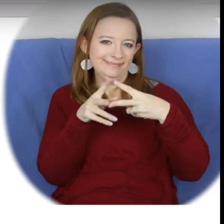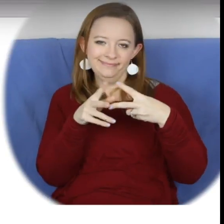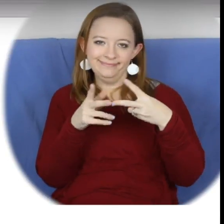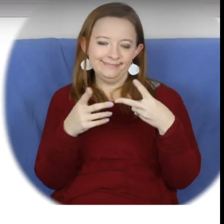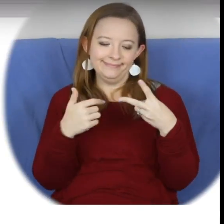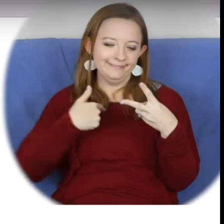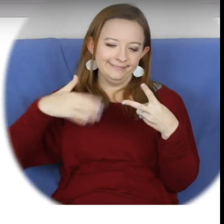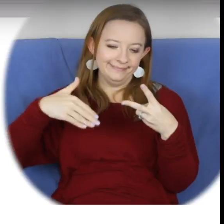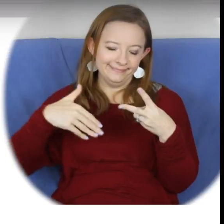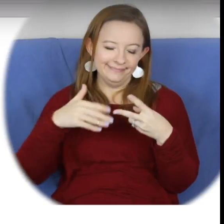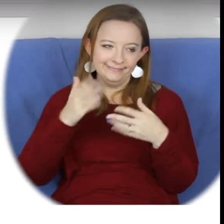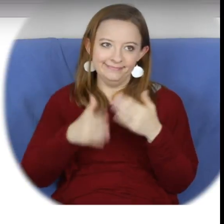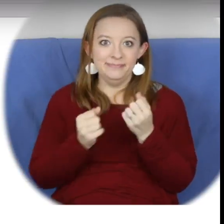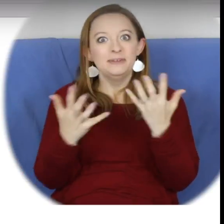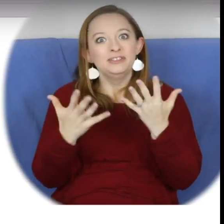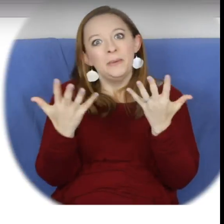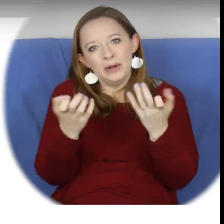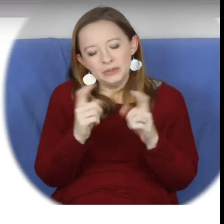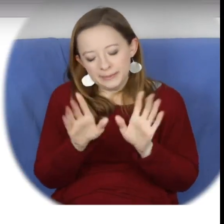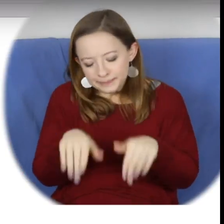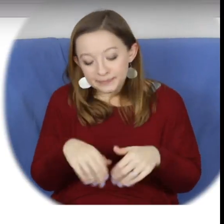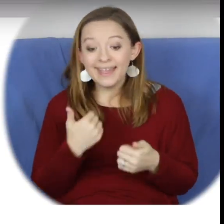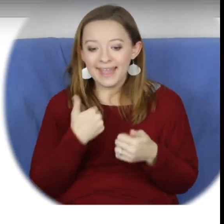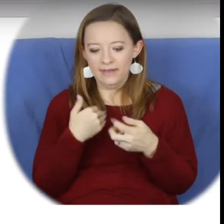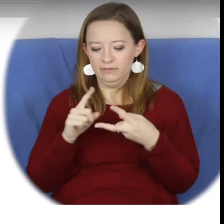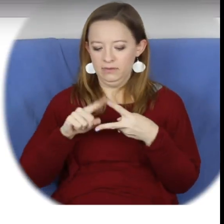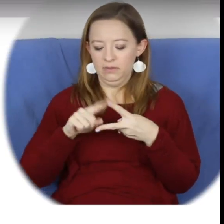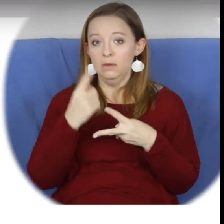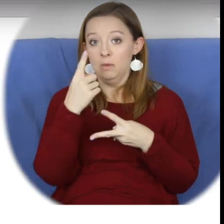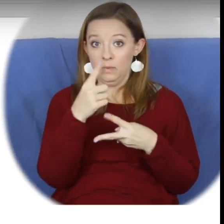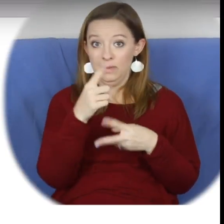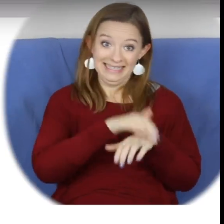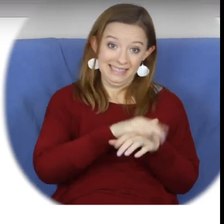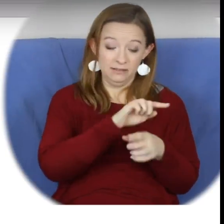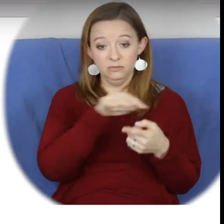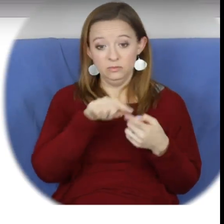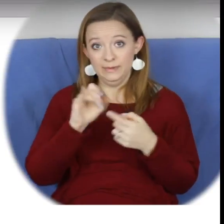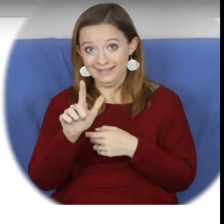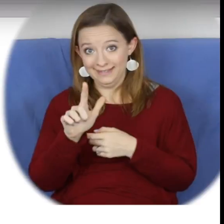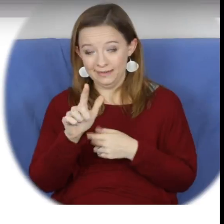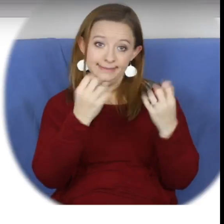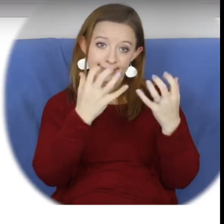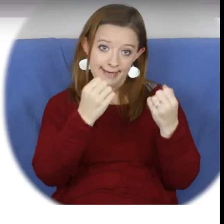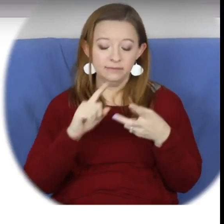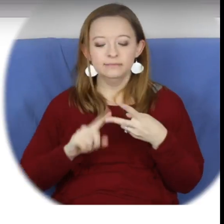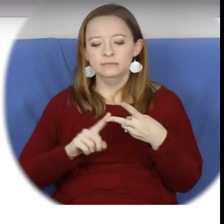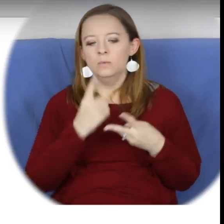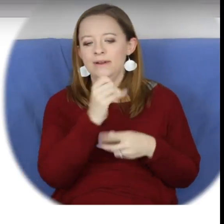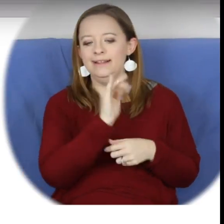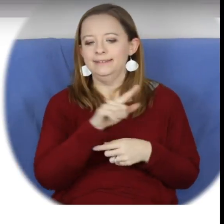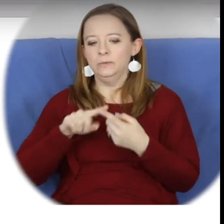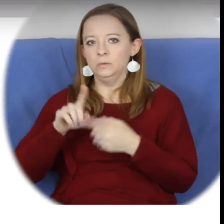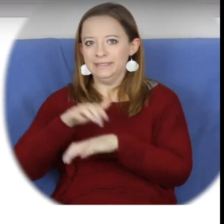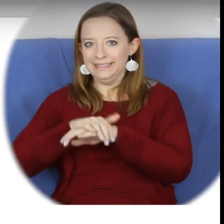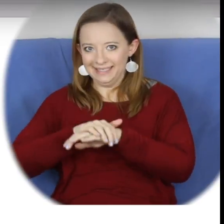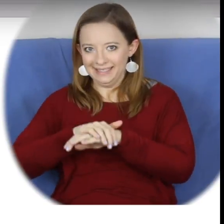And that's more like, it's only 2, I only have 2 things up right now, but one is English to